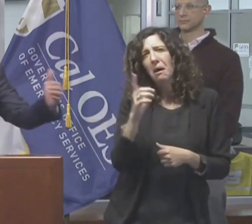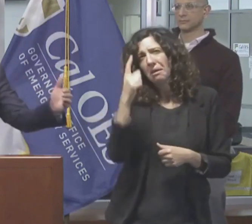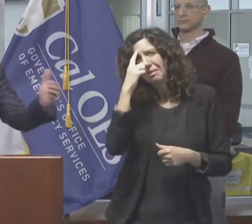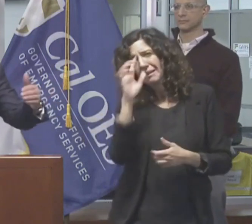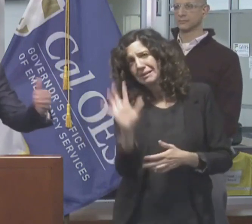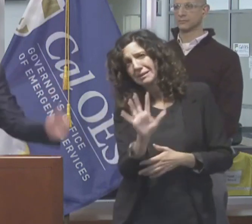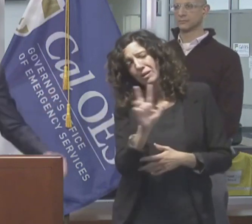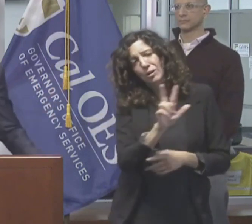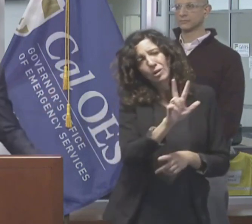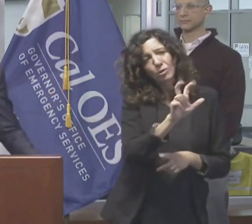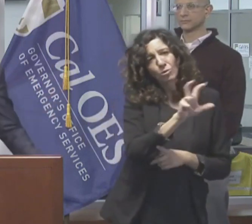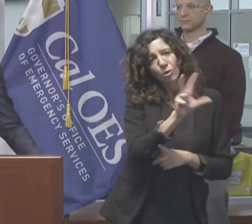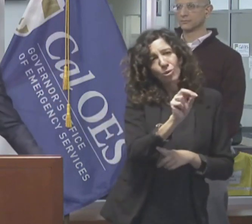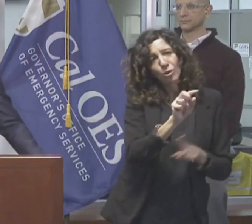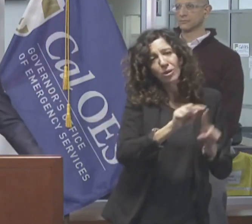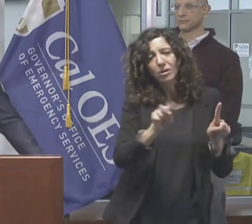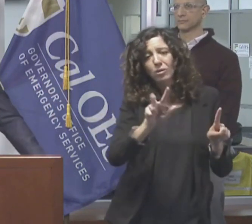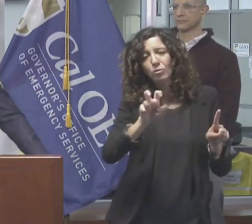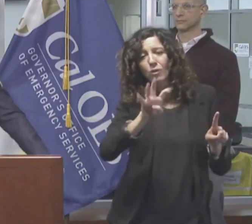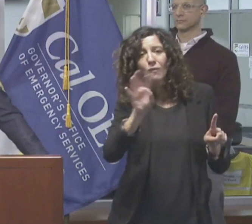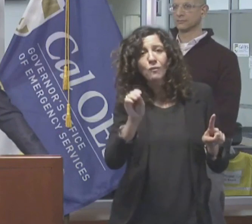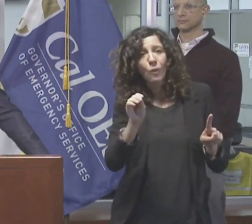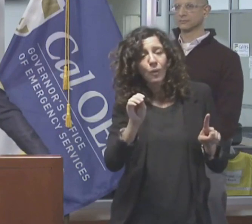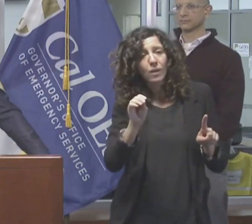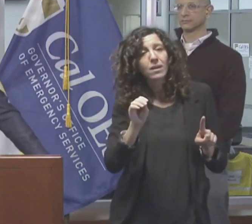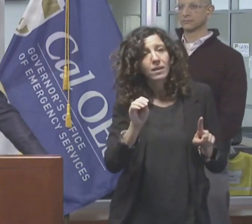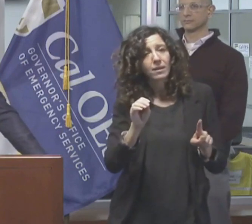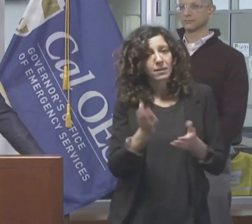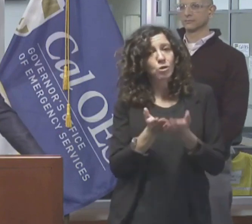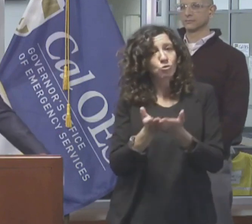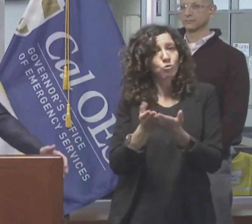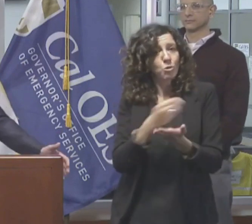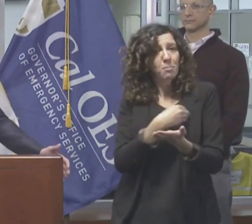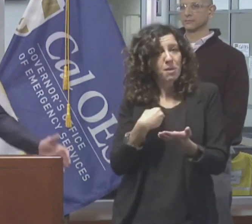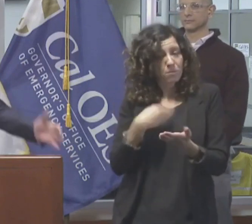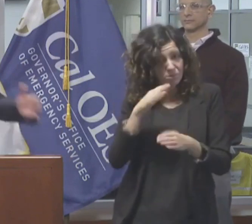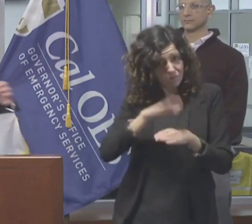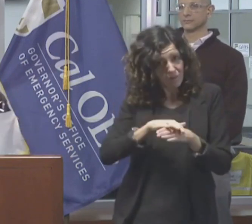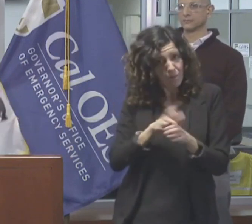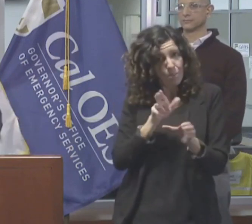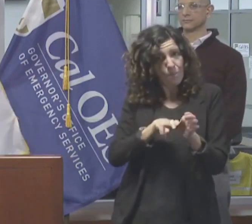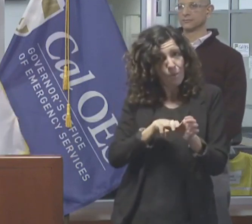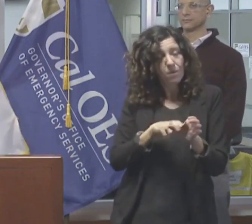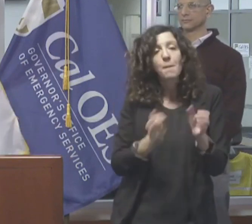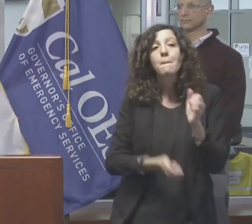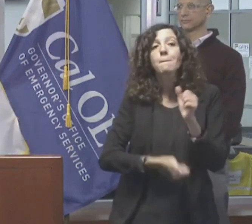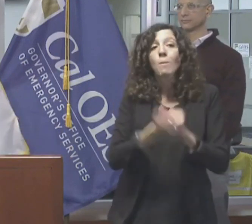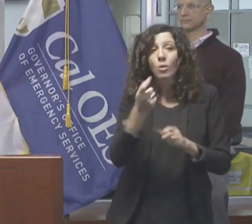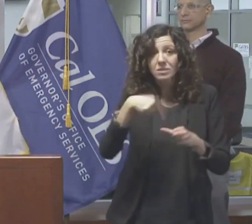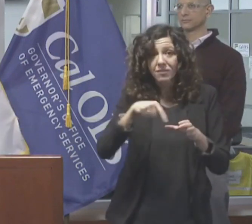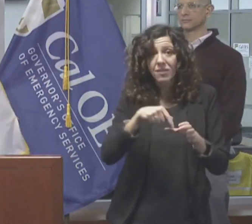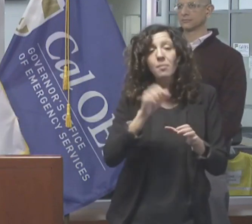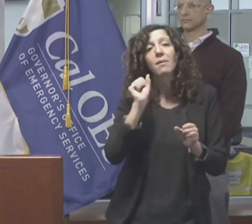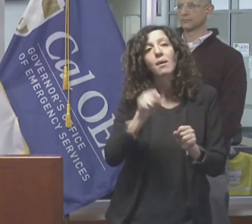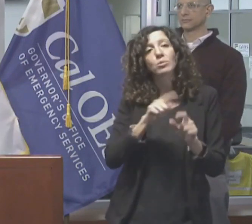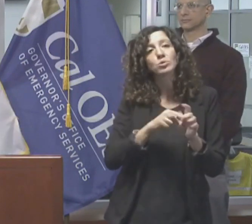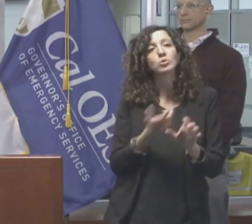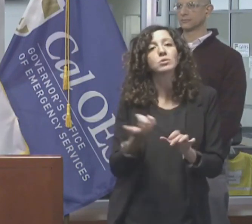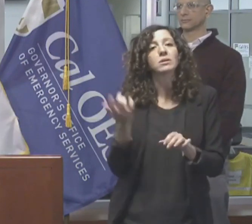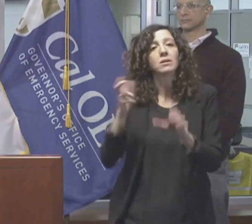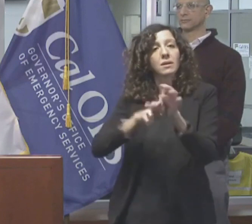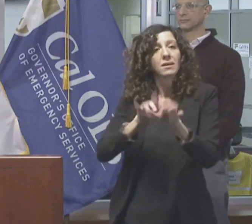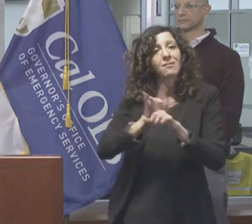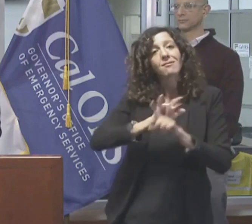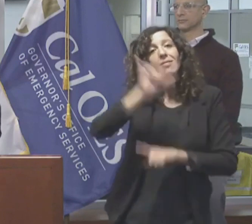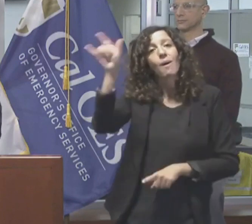believe, anywhere from 330 to 340 crew members on board. We were able to get the majority of the crew members onto planes yesterday and